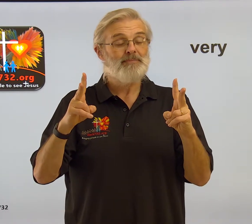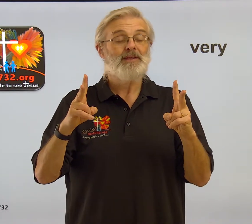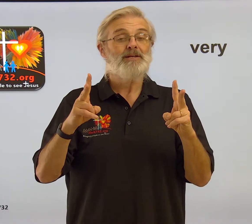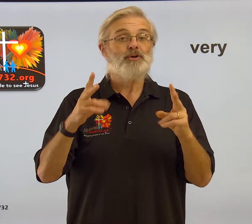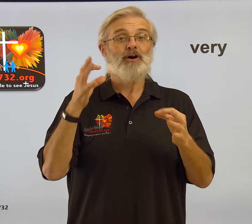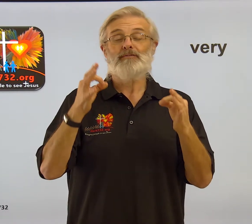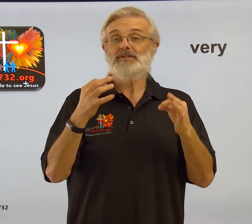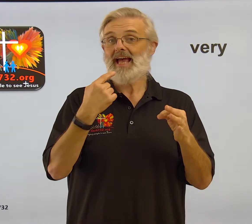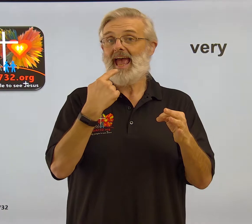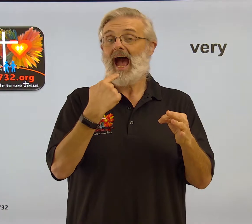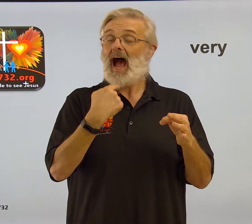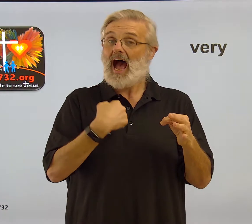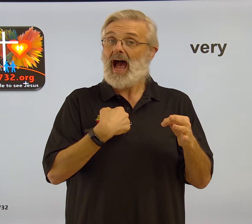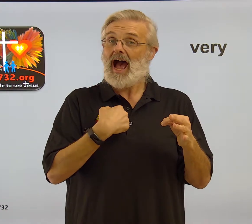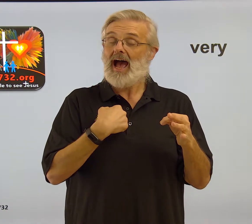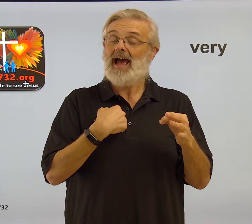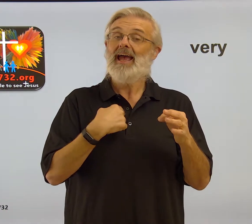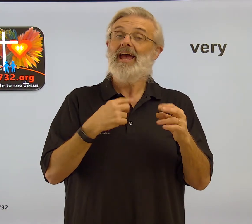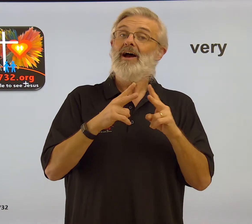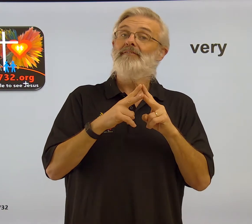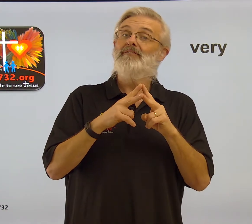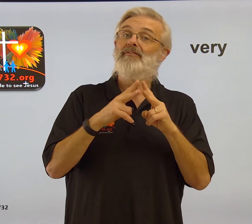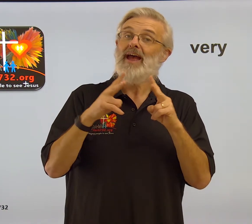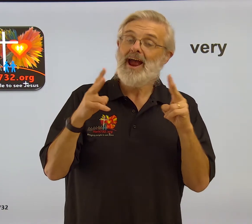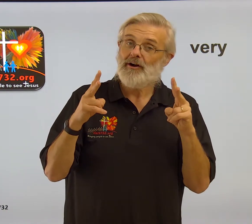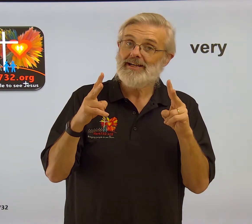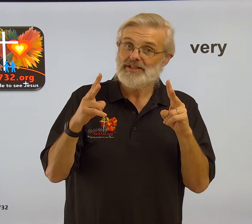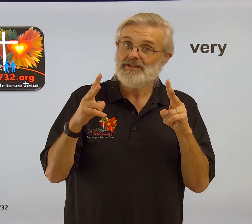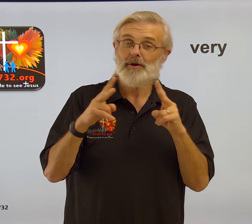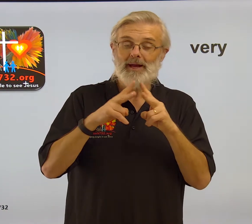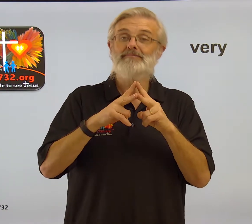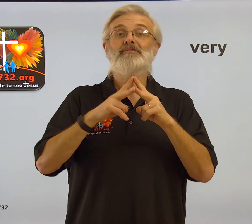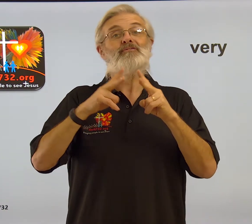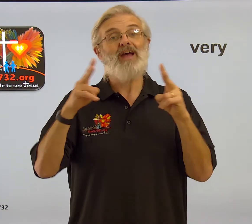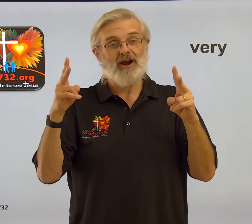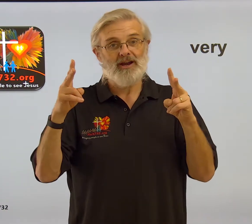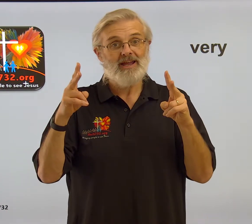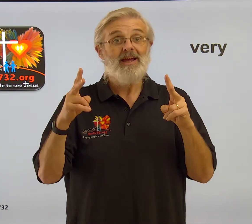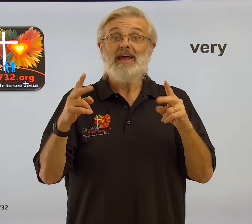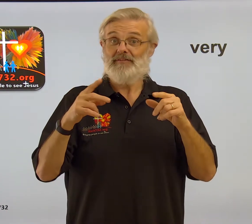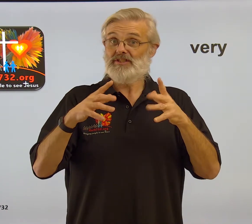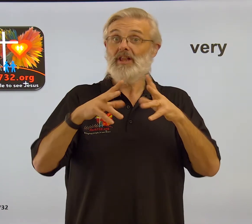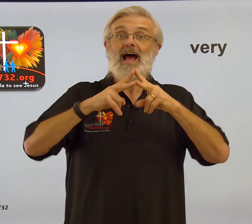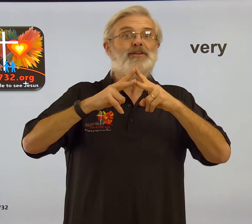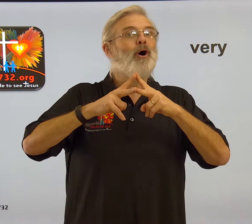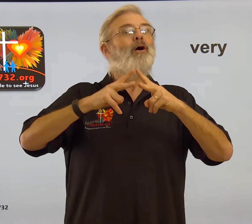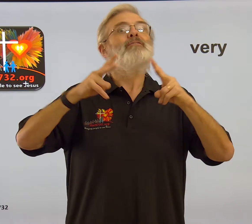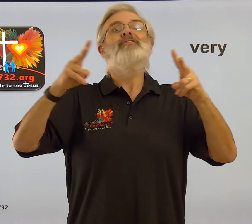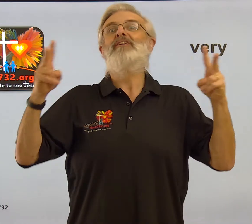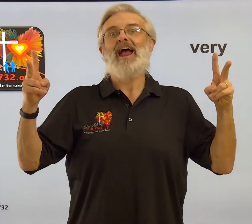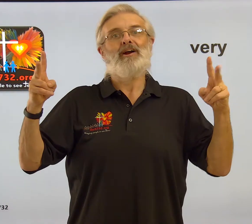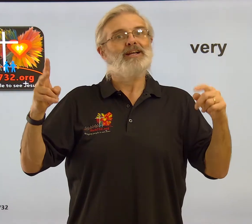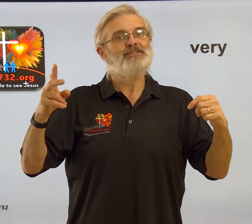So if you say, I very, just a little bit, very. If it's a lie, you very. So